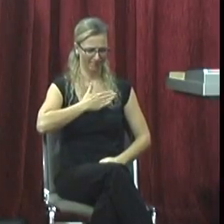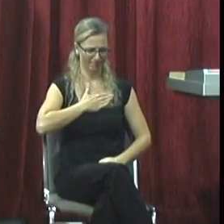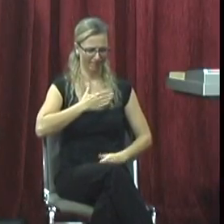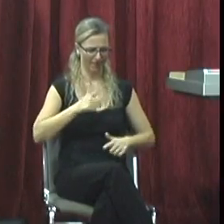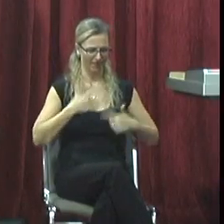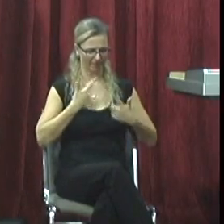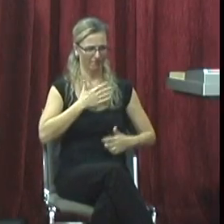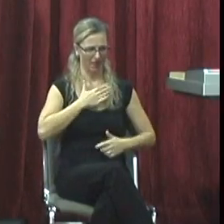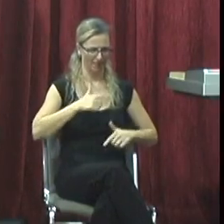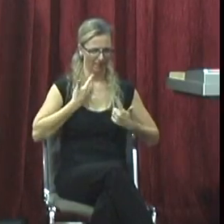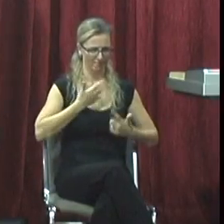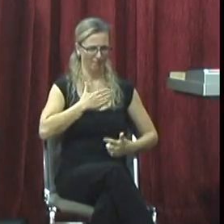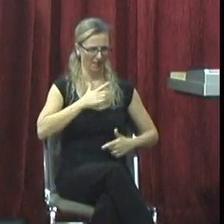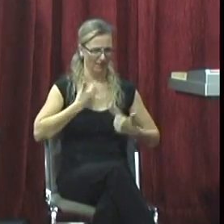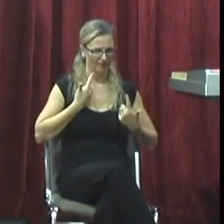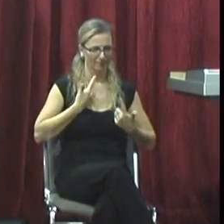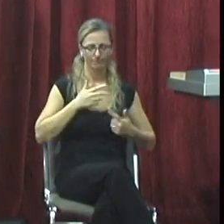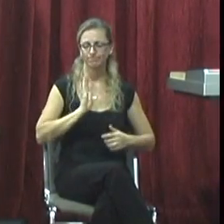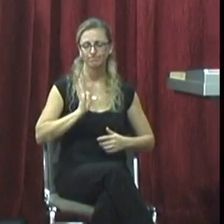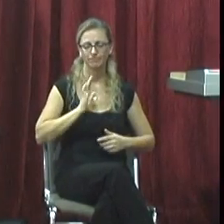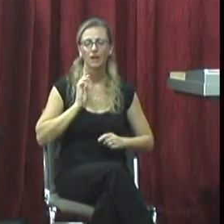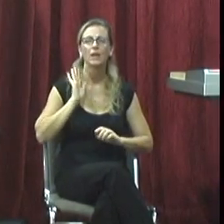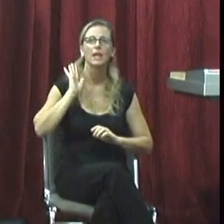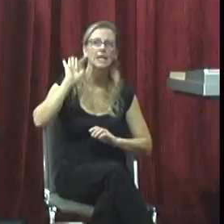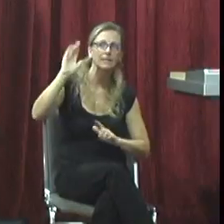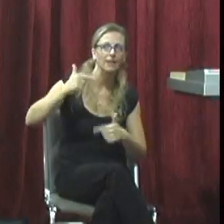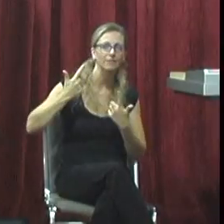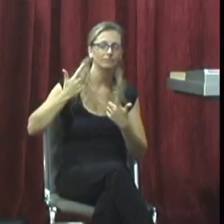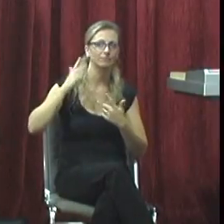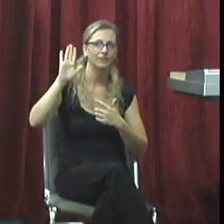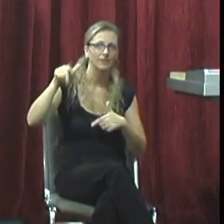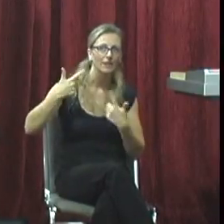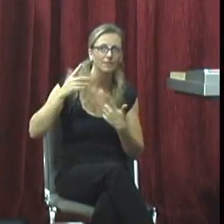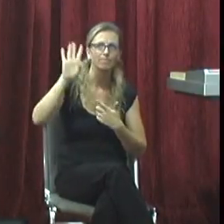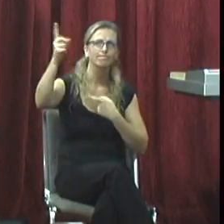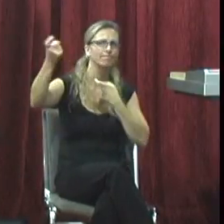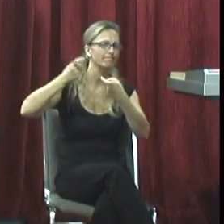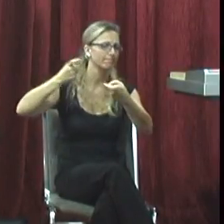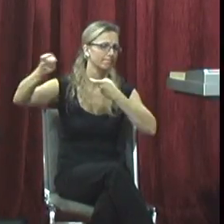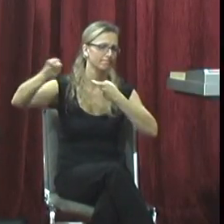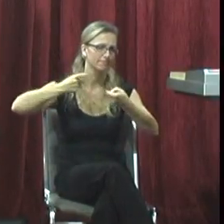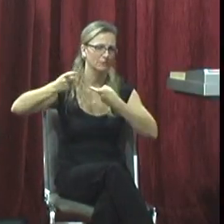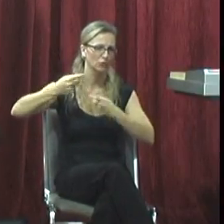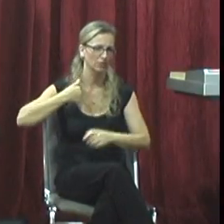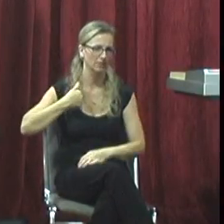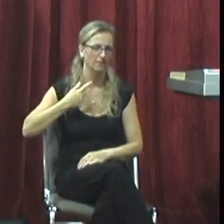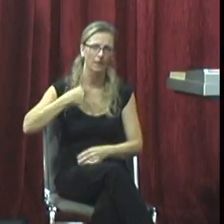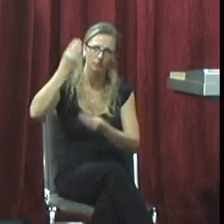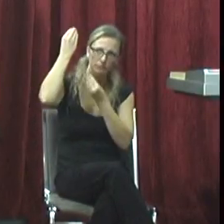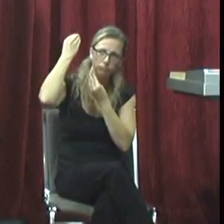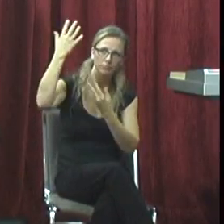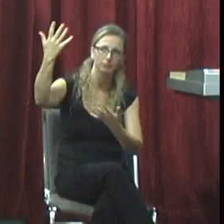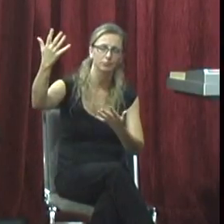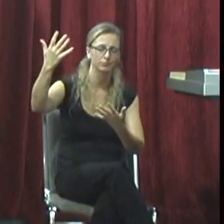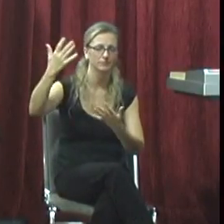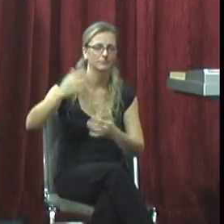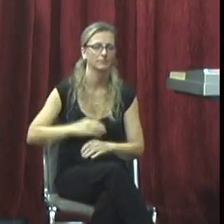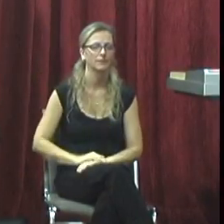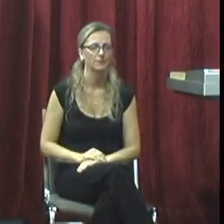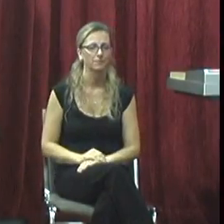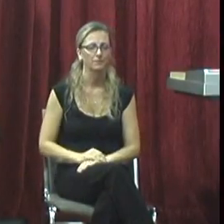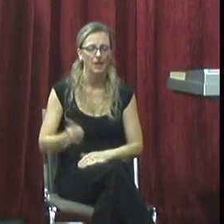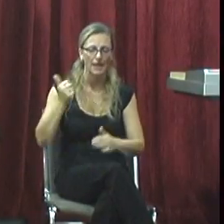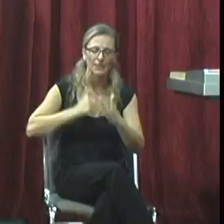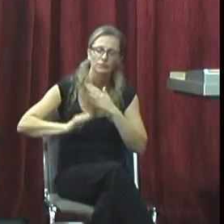it, no longer trying to keep your life under your control, but submitting it to serve God and be under